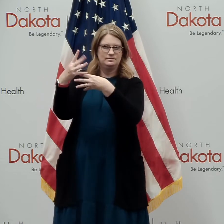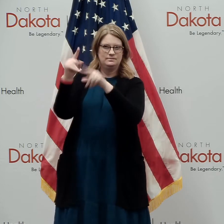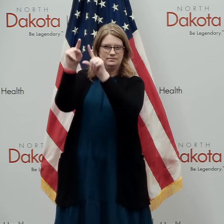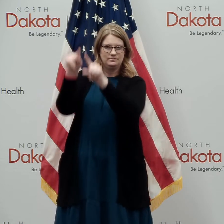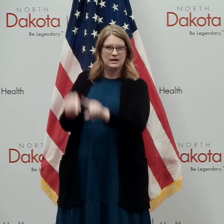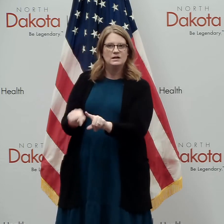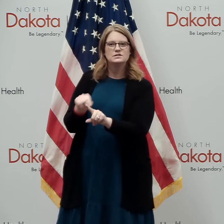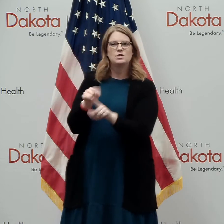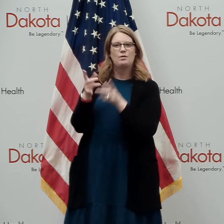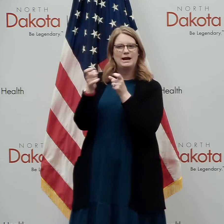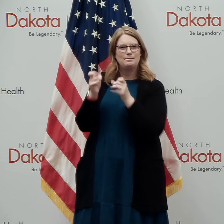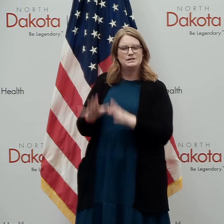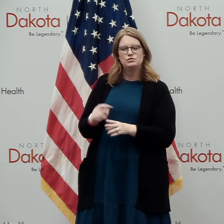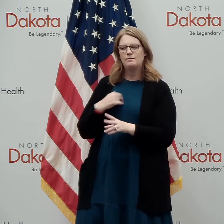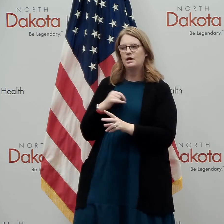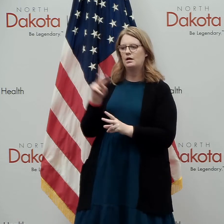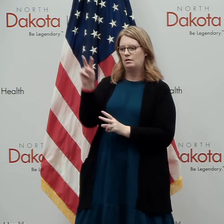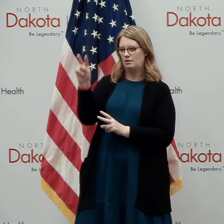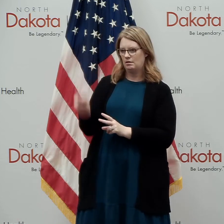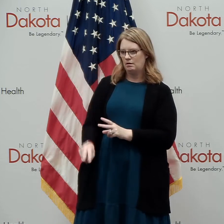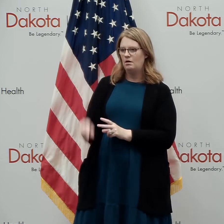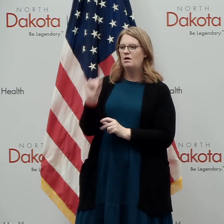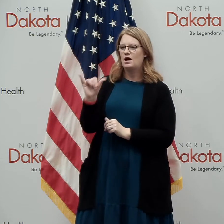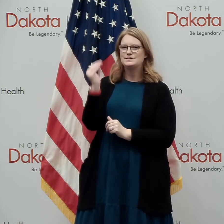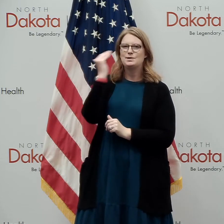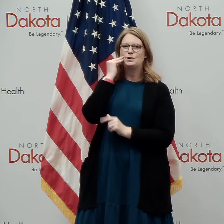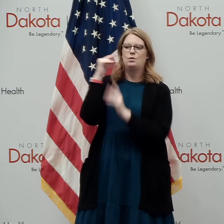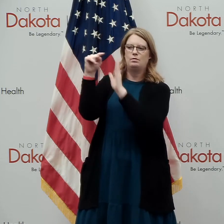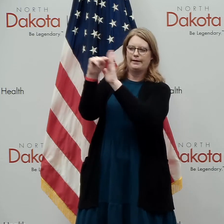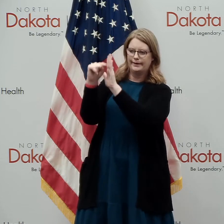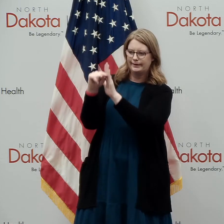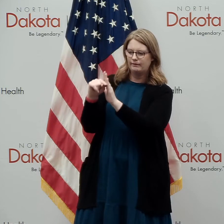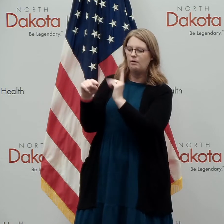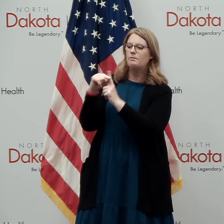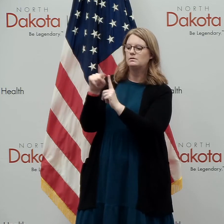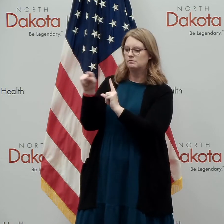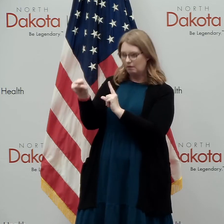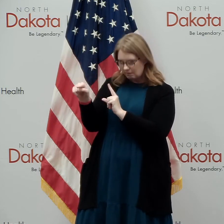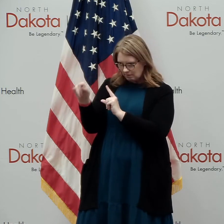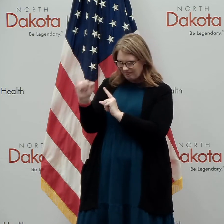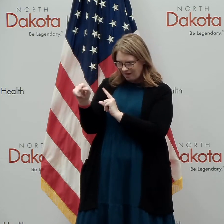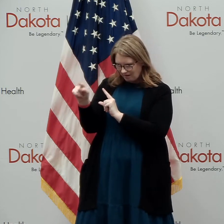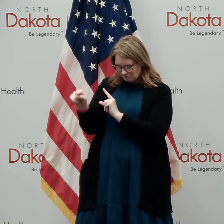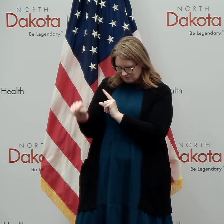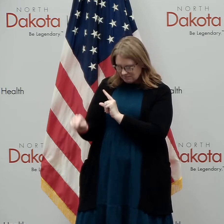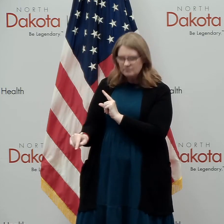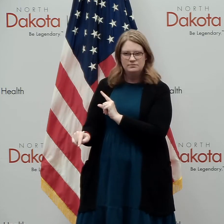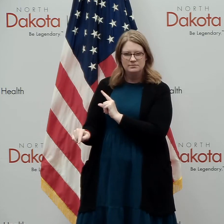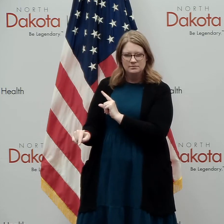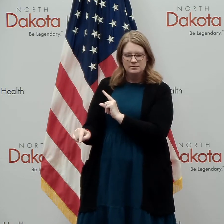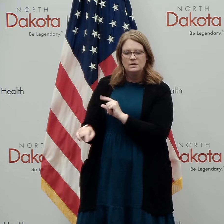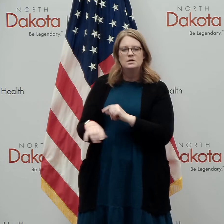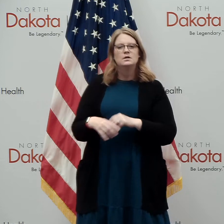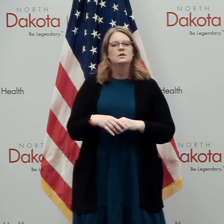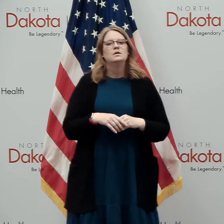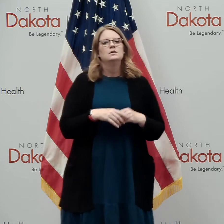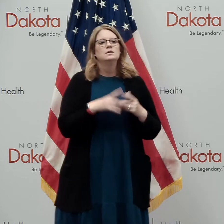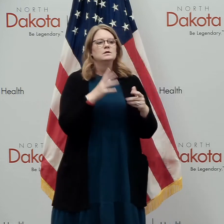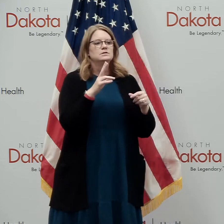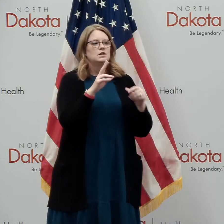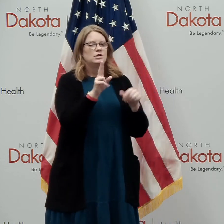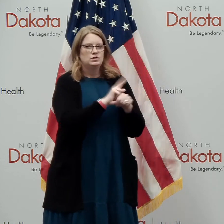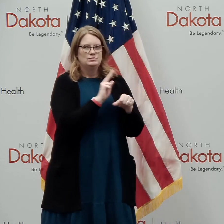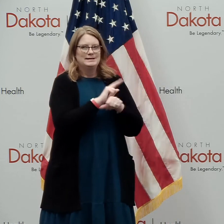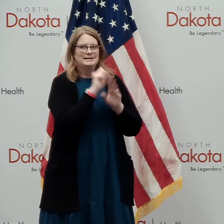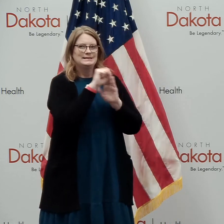facility at one time. So we made a decision to do that. So we moved those out, and then anticipating that we would use up all the capacity in the state lab